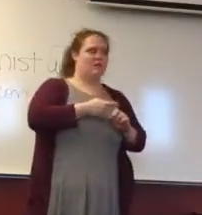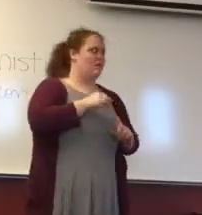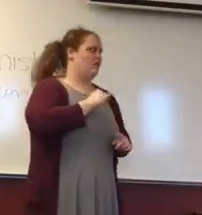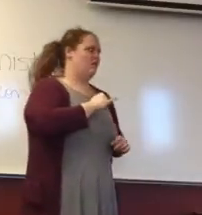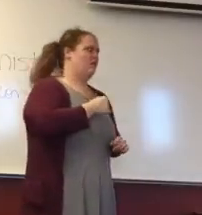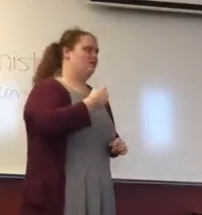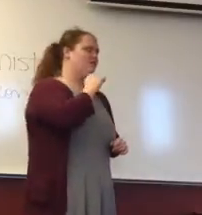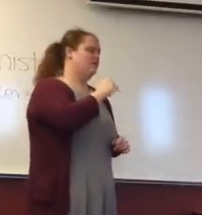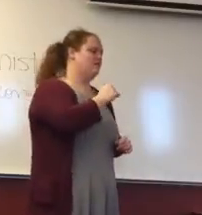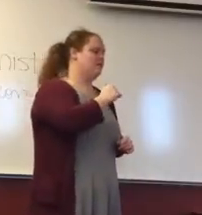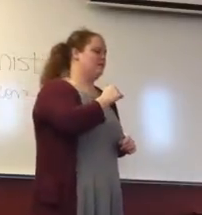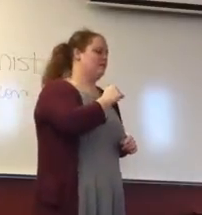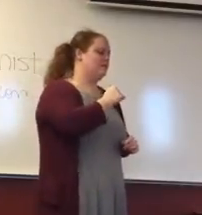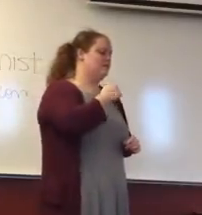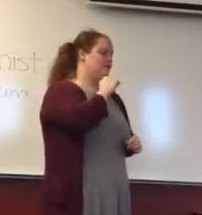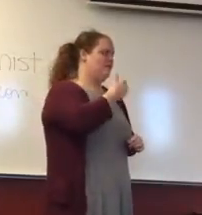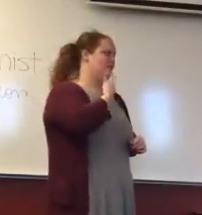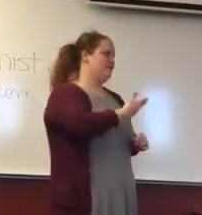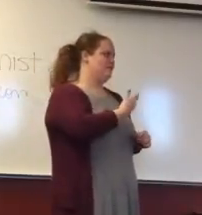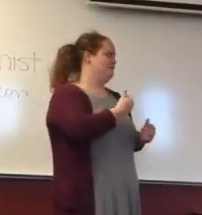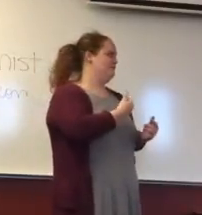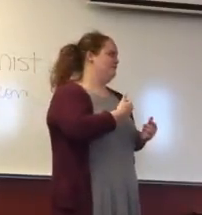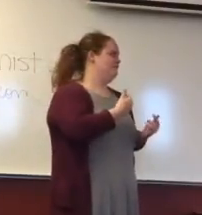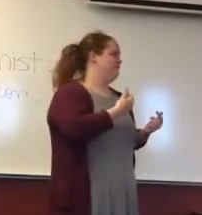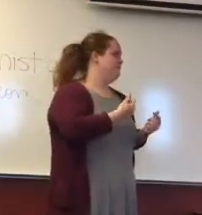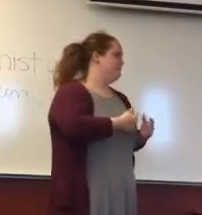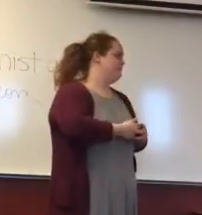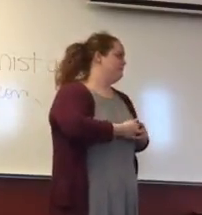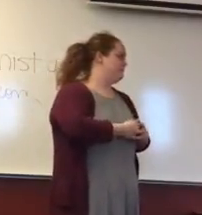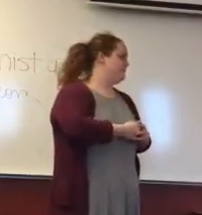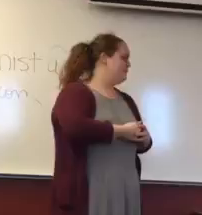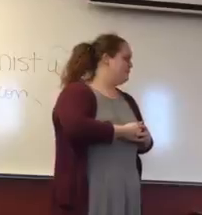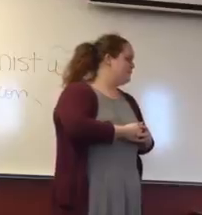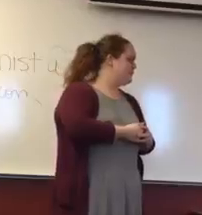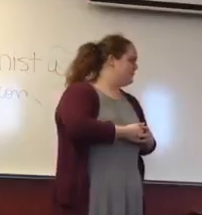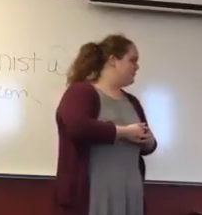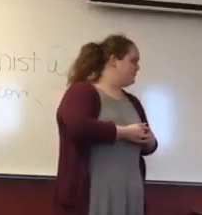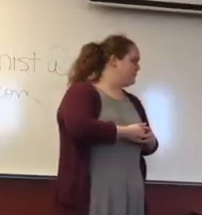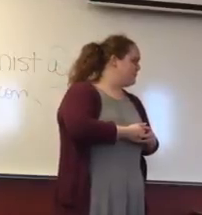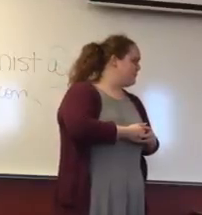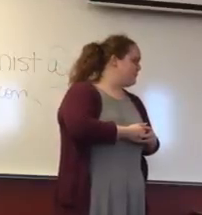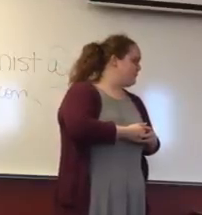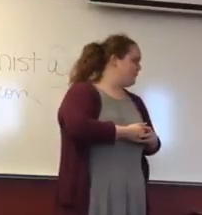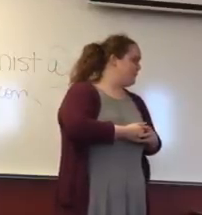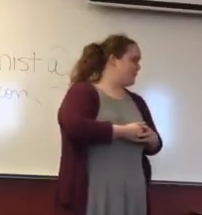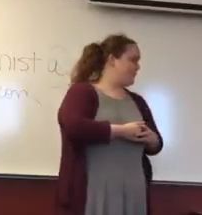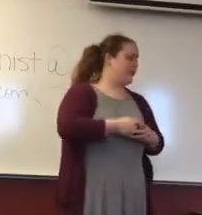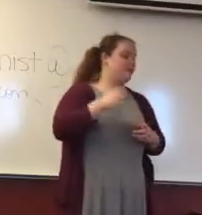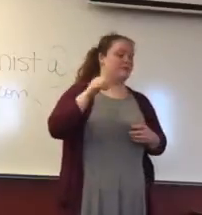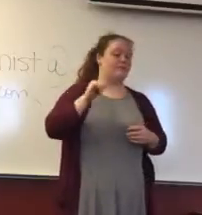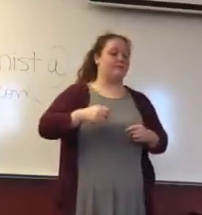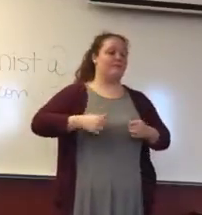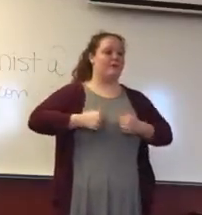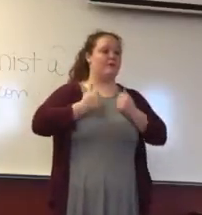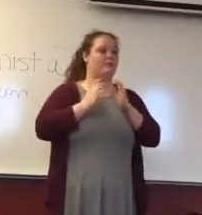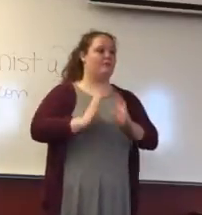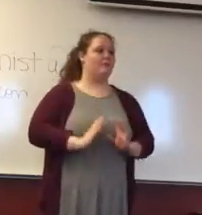the time. Like, he's always here. He's always trying to, like, do stuff downstairs in the lobby. So it's very uncomfortable. okay, I'm gonna stop